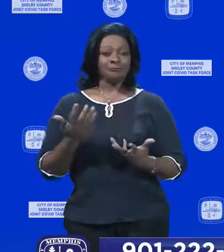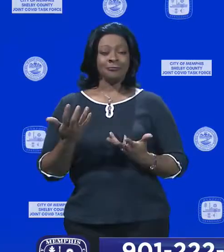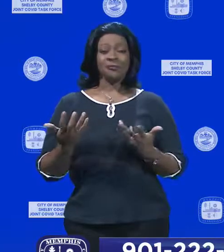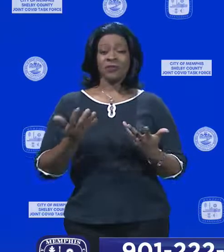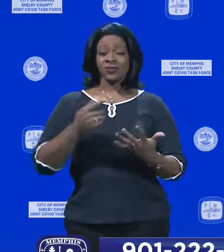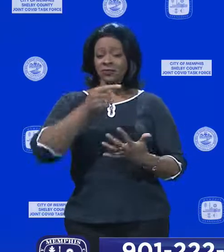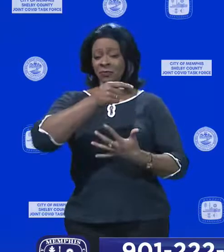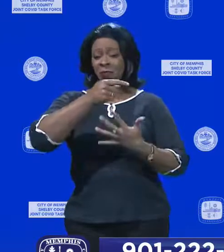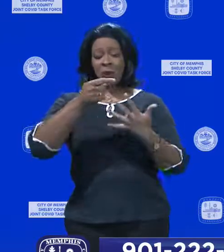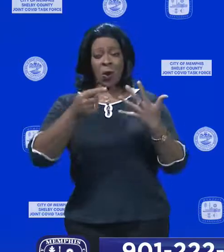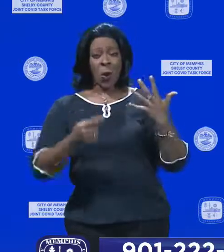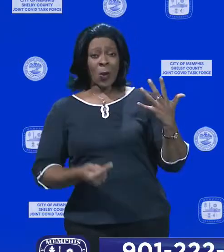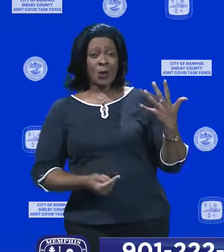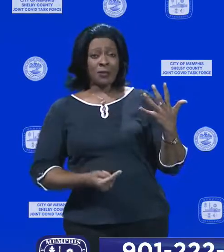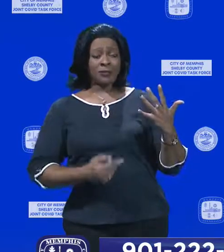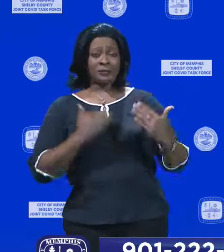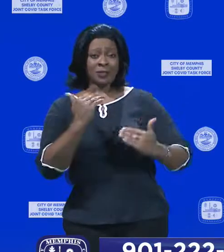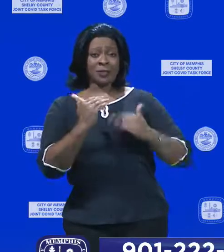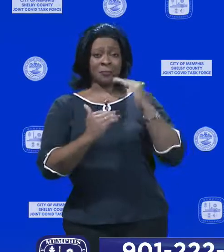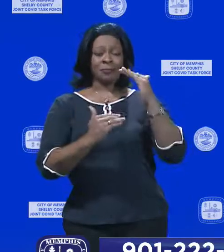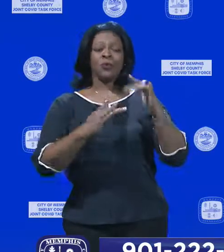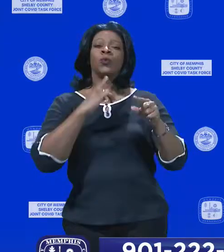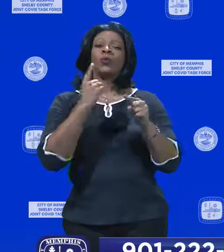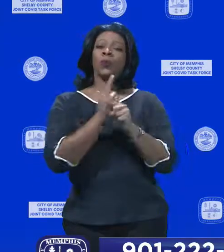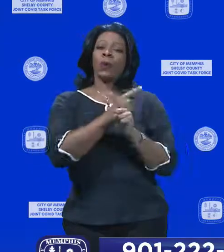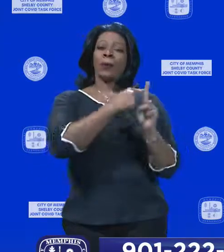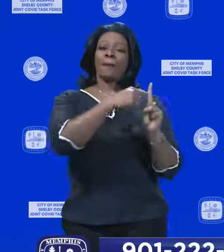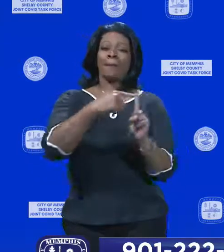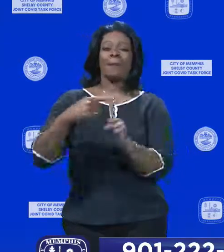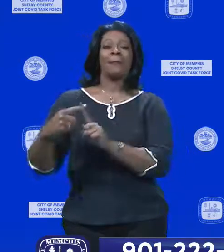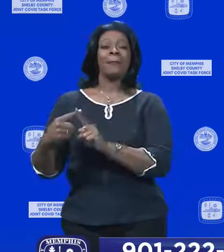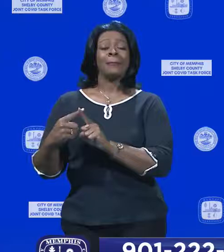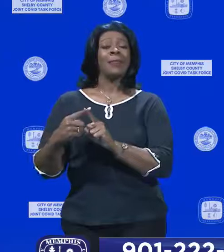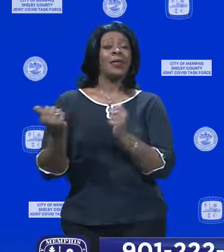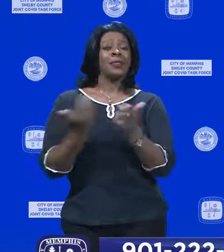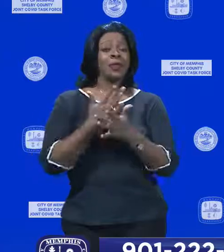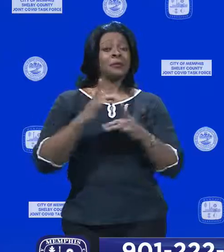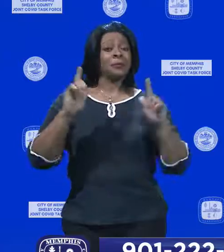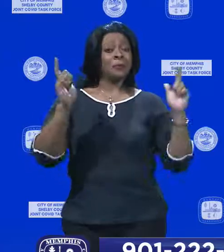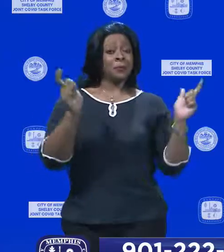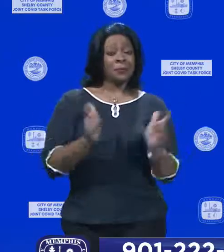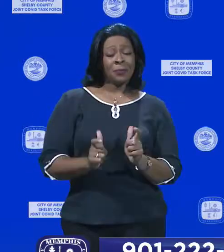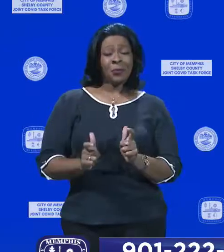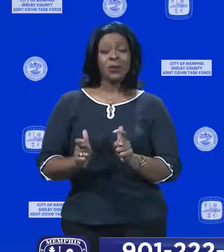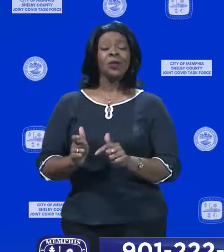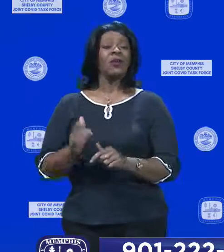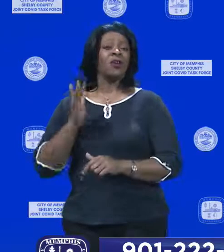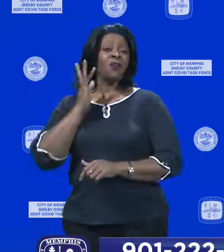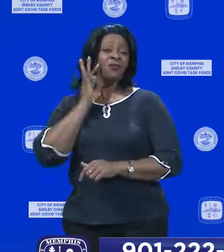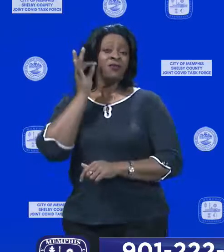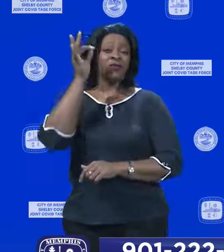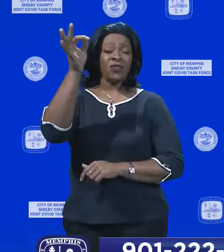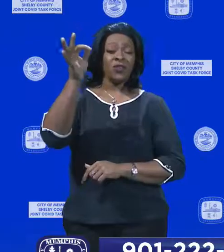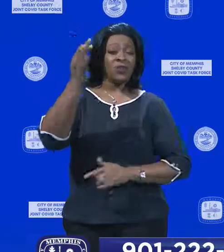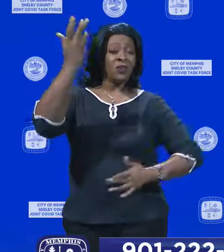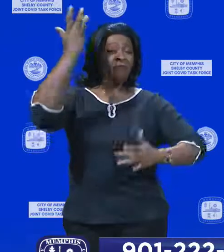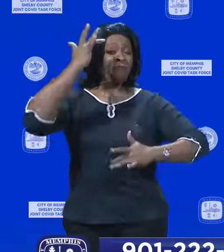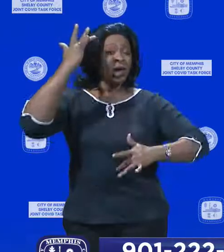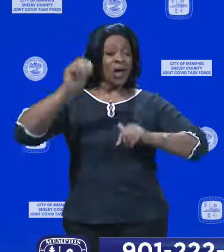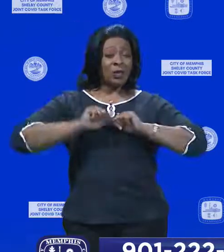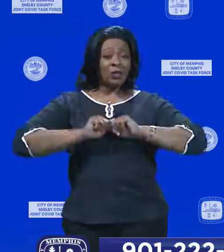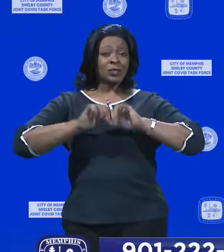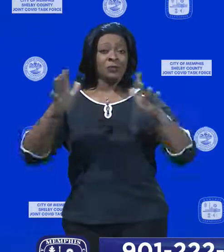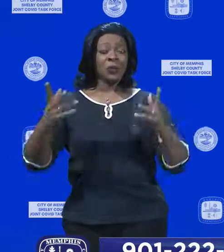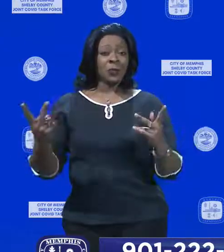all of the metrics are going in the right direction. Things are shrinking in terms of the future epidemic, and we need